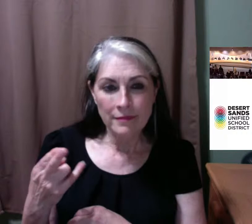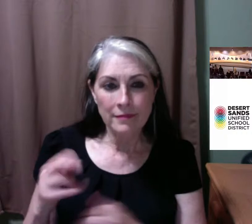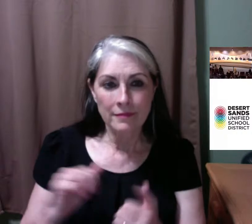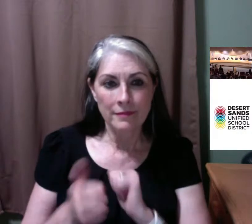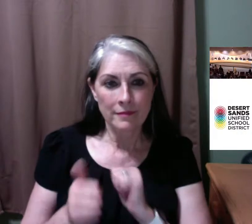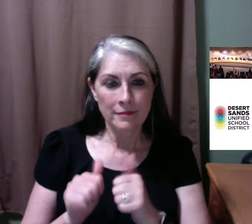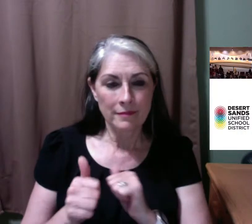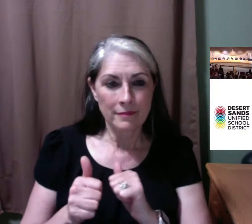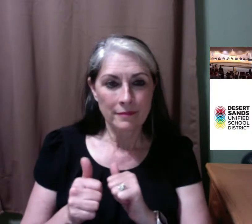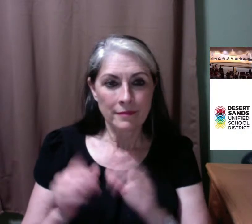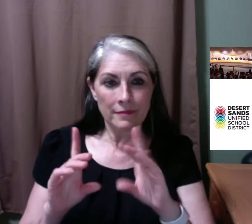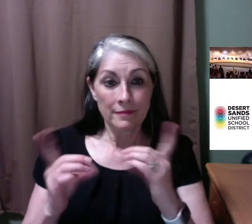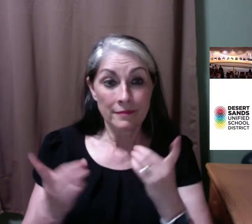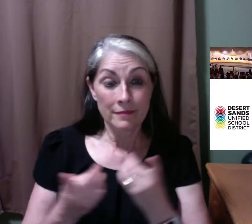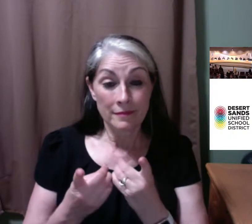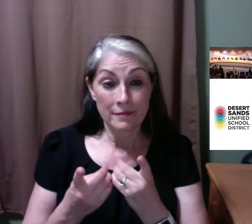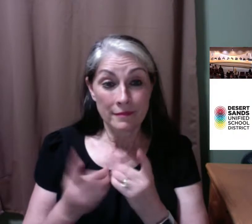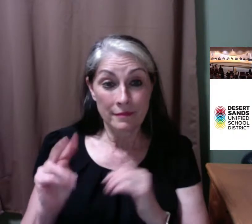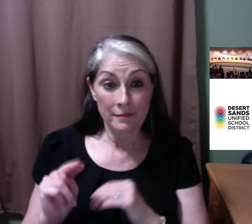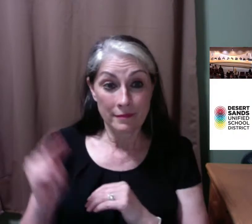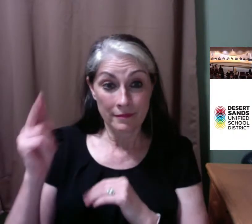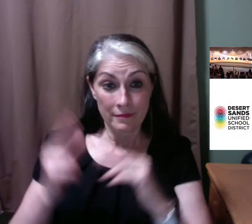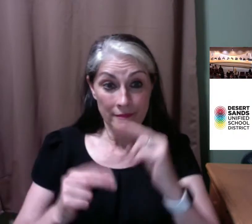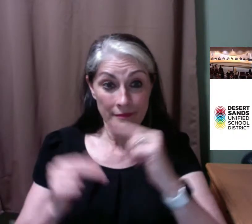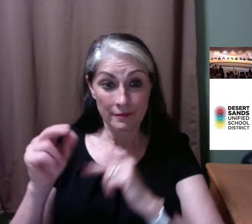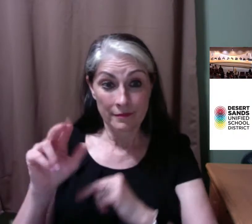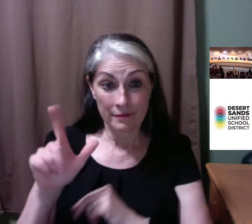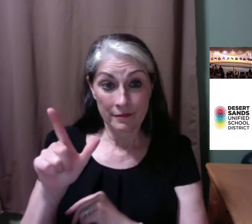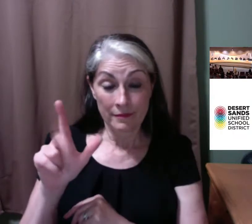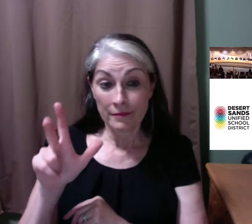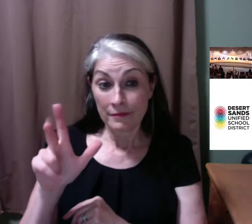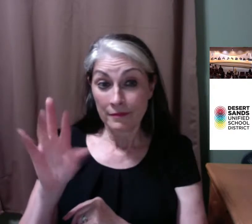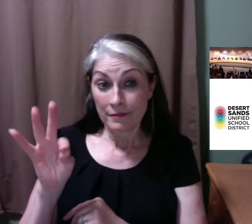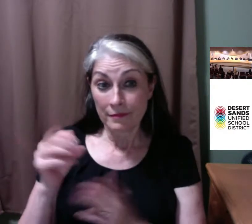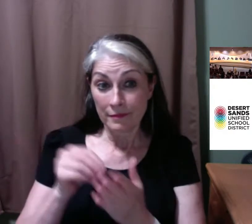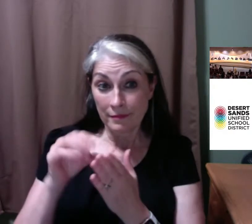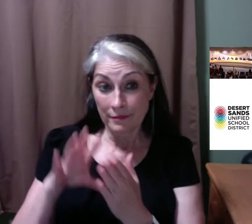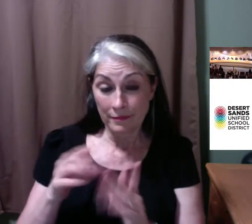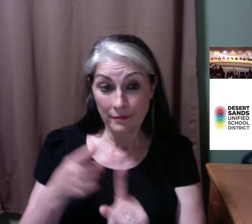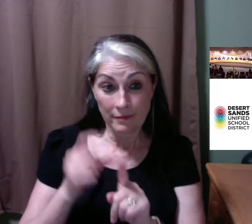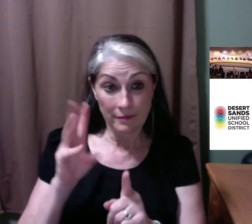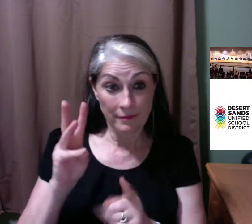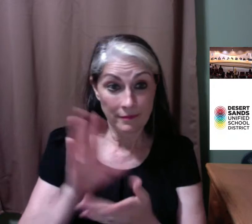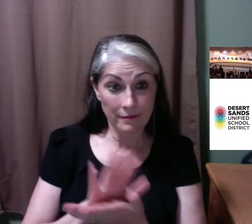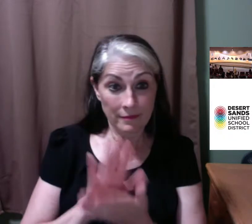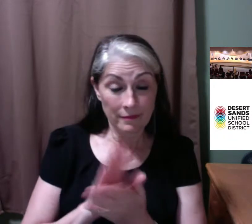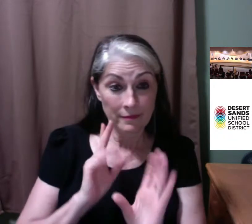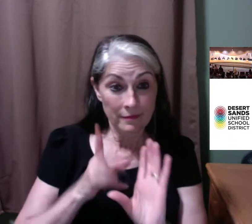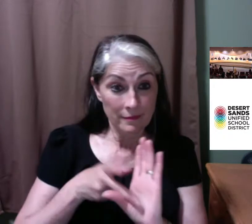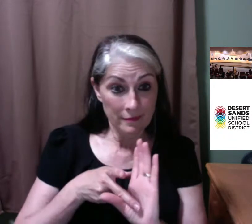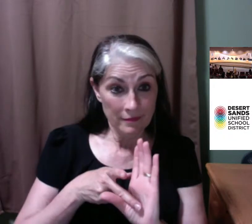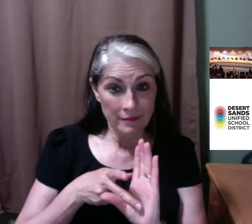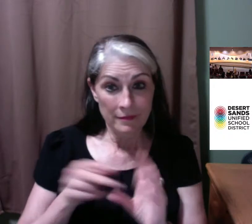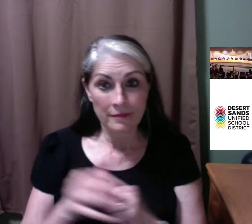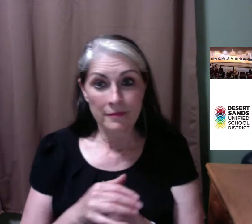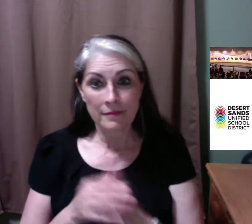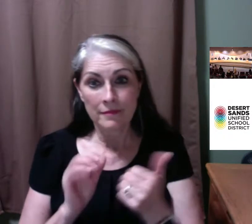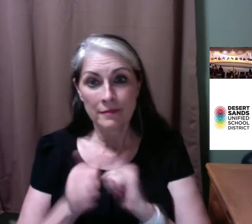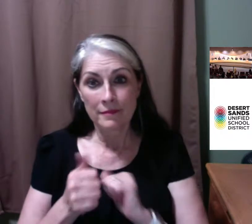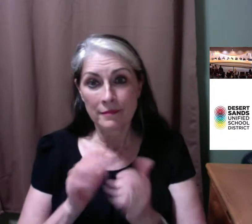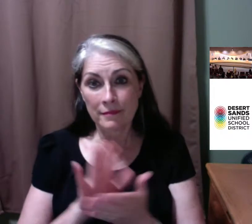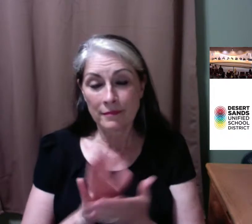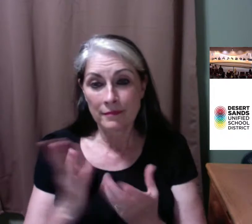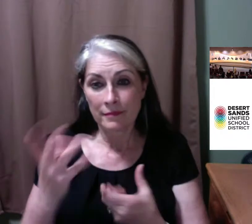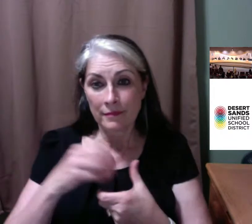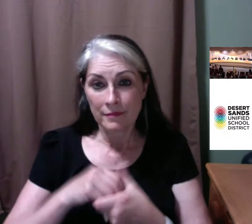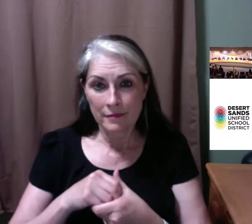at North Building. And 39 students from six schools participated. And the competing schools